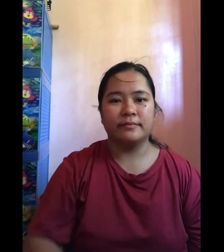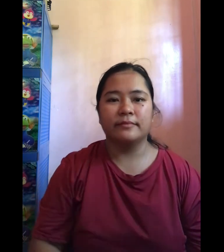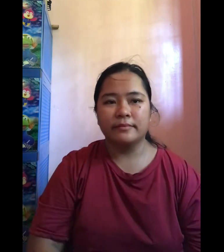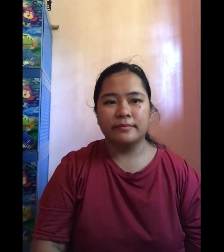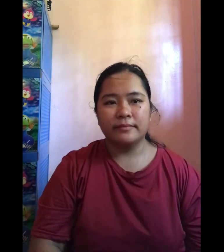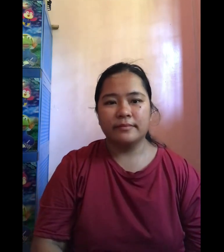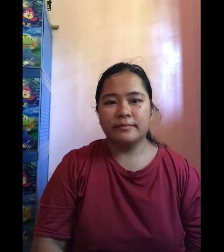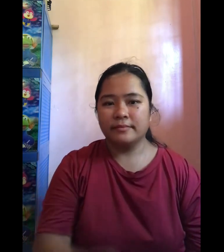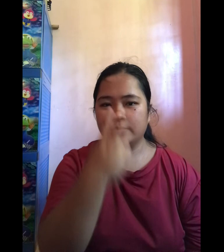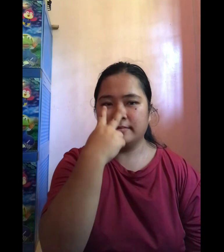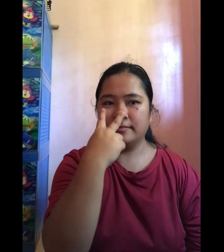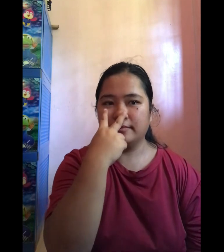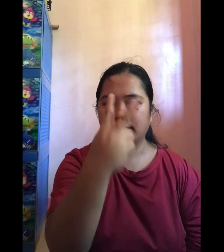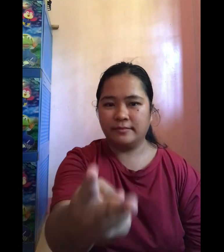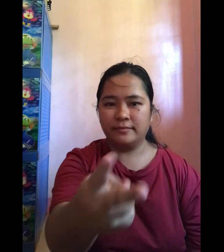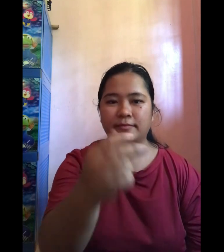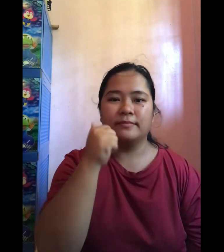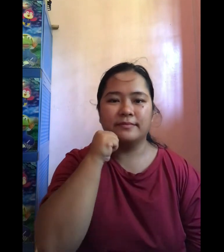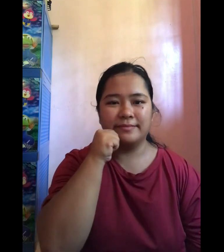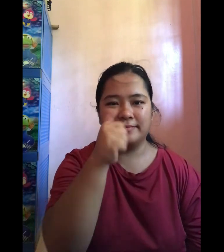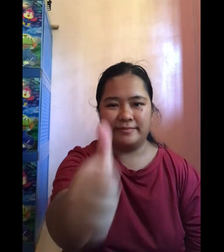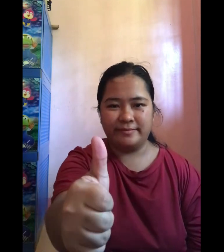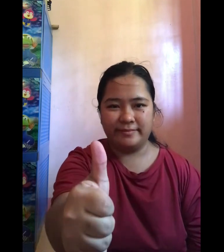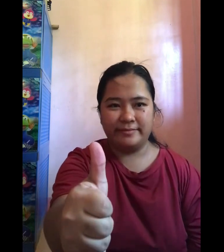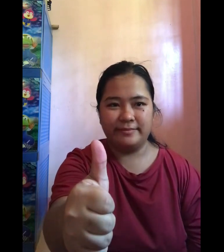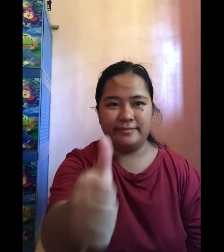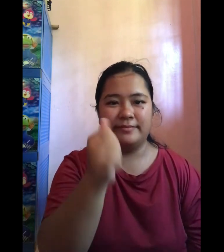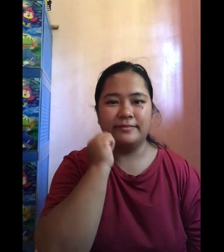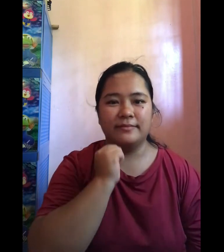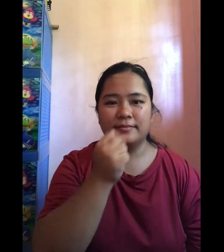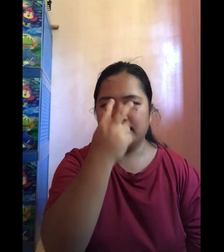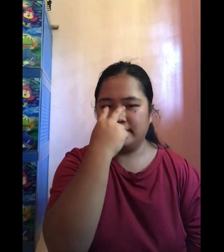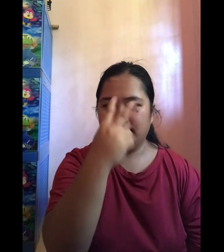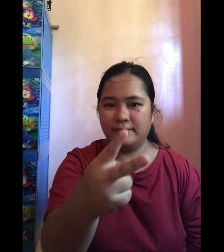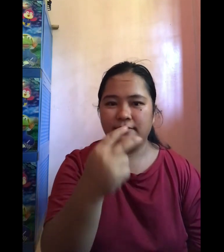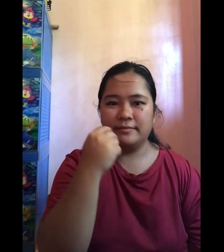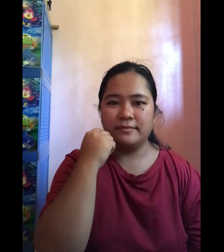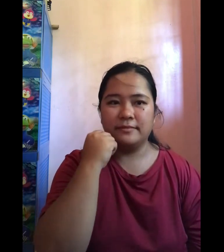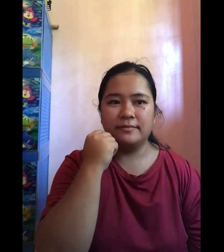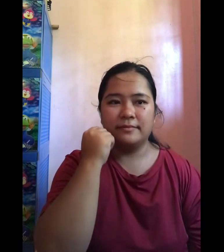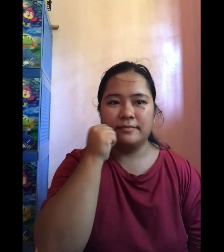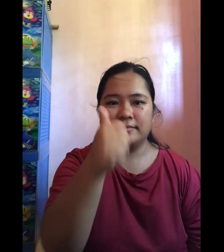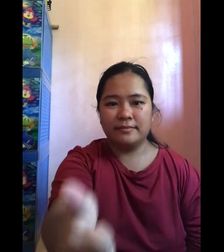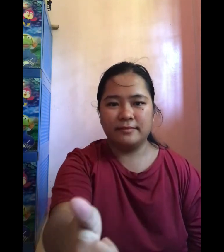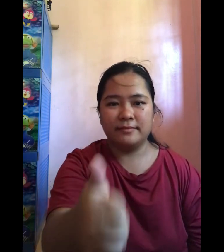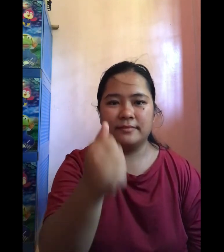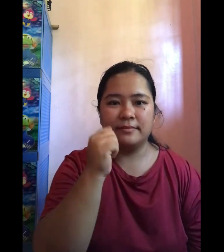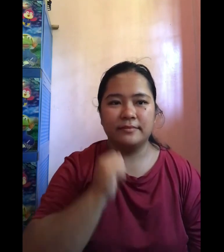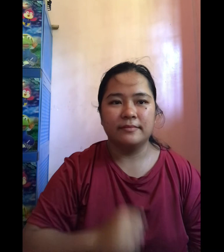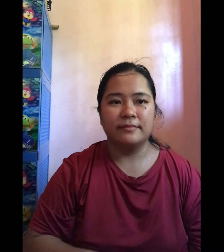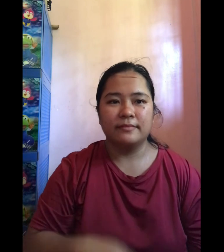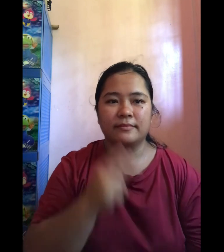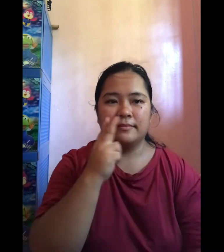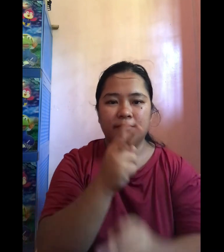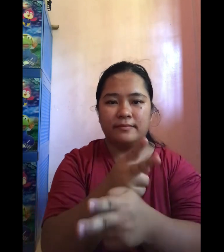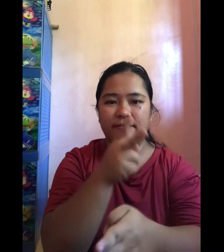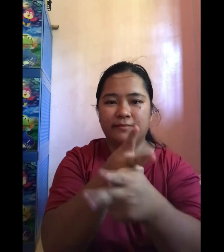So you have see you later, see you tomorrow, you have take